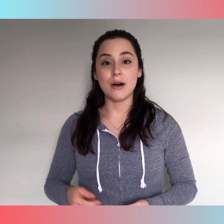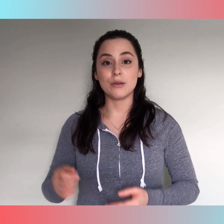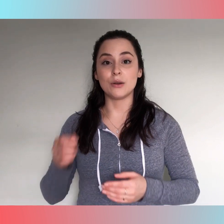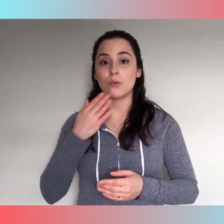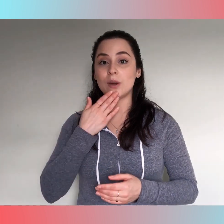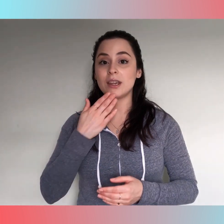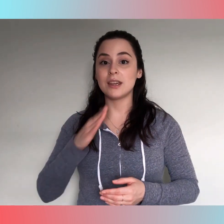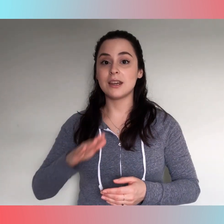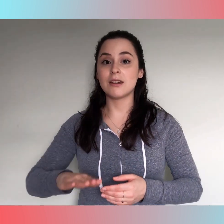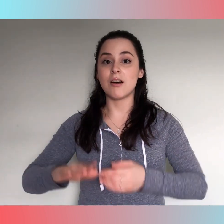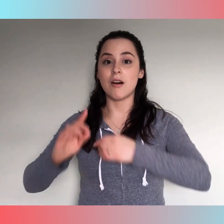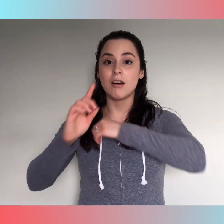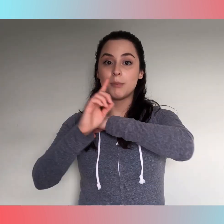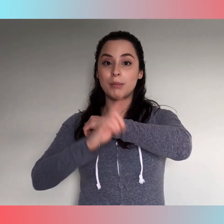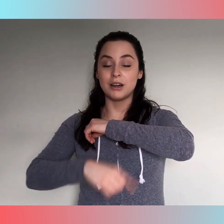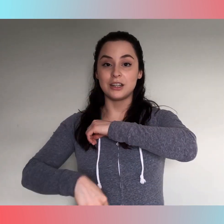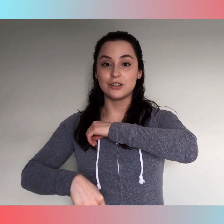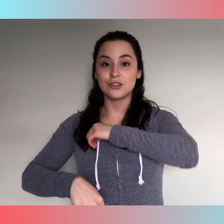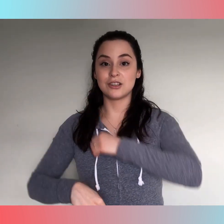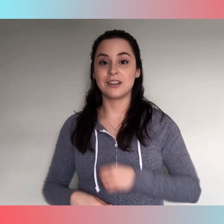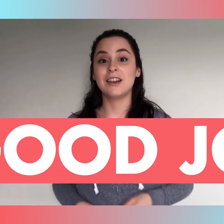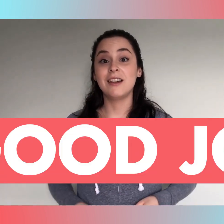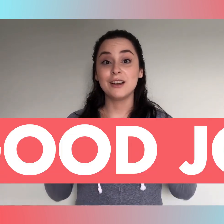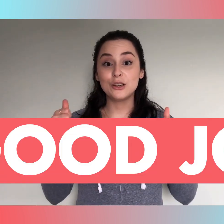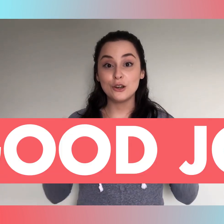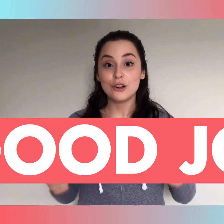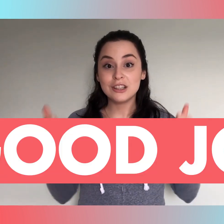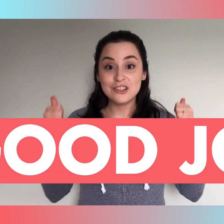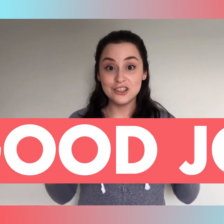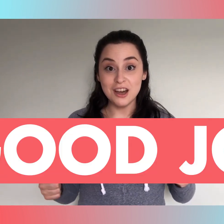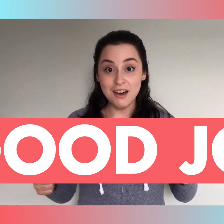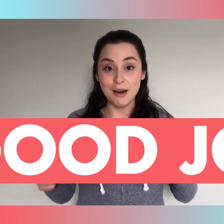the wicked are punished. Good job!